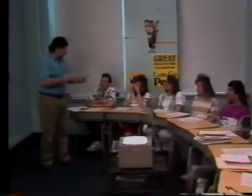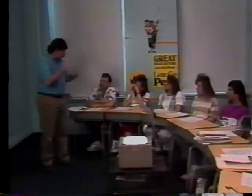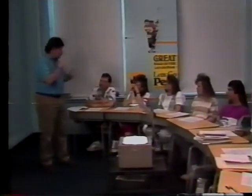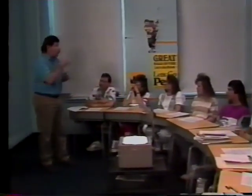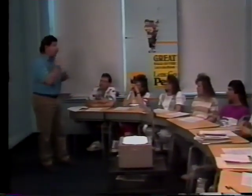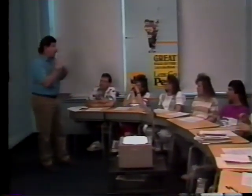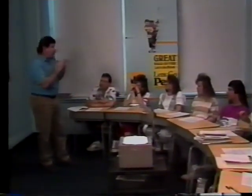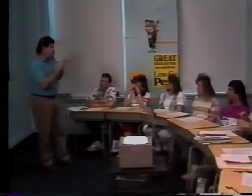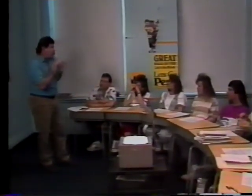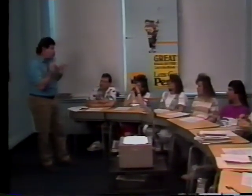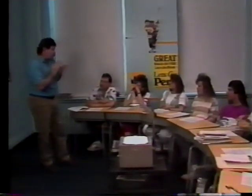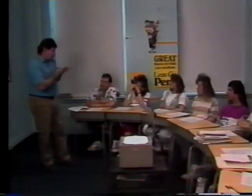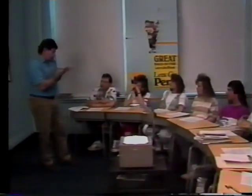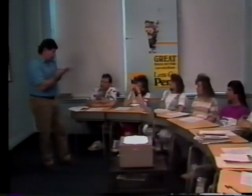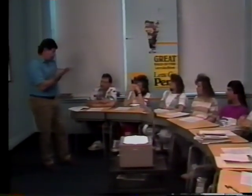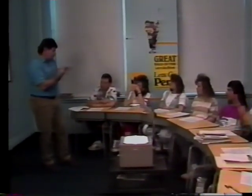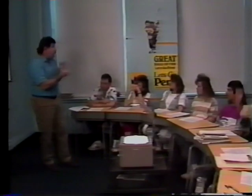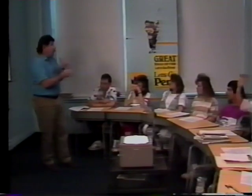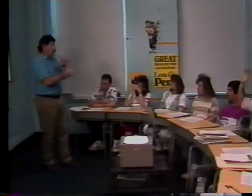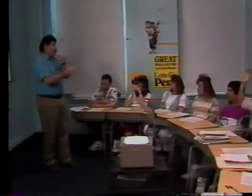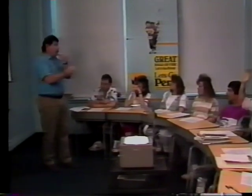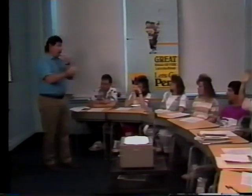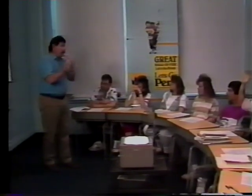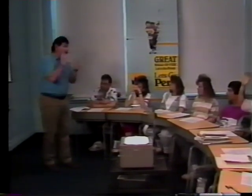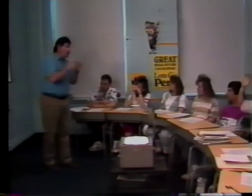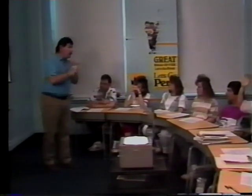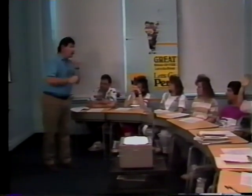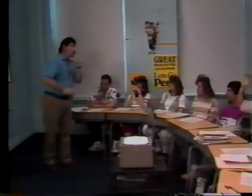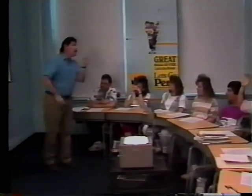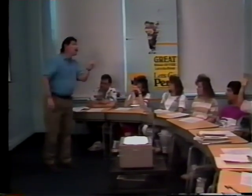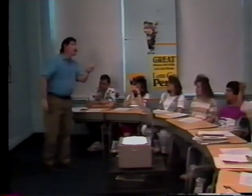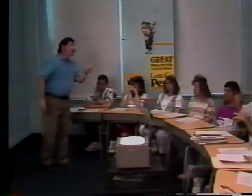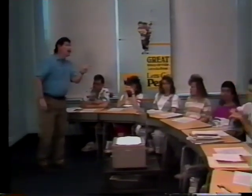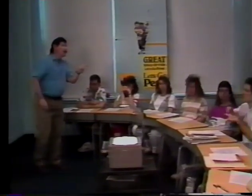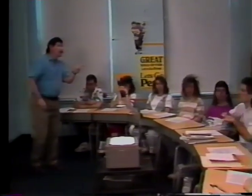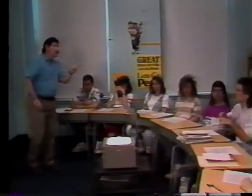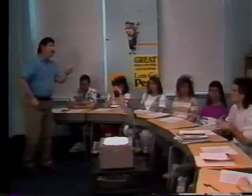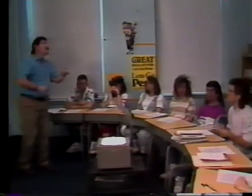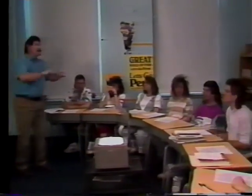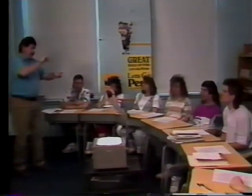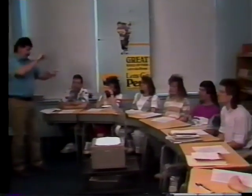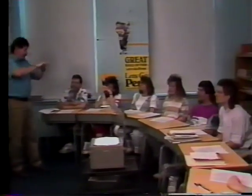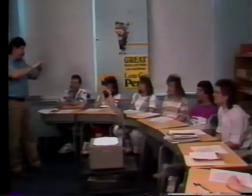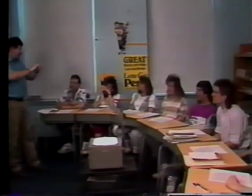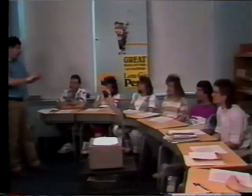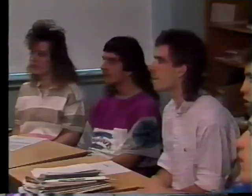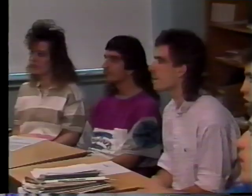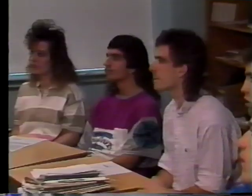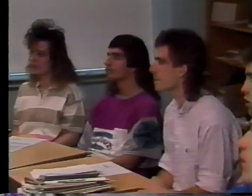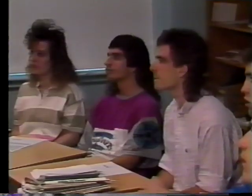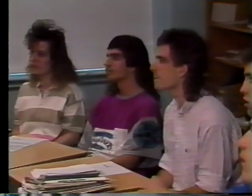Well, he already said books. Okay, he mentioned beer and cigarettes.